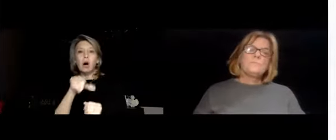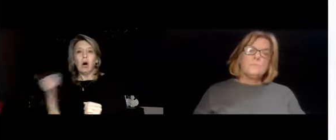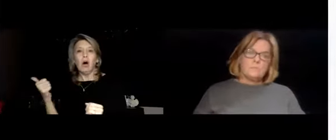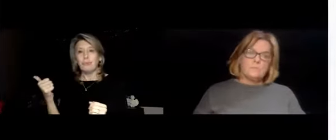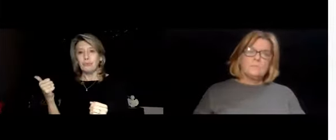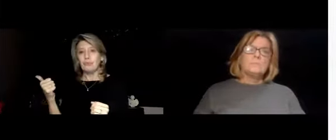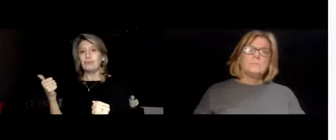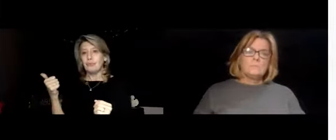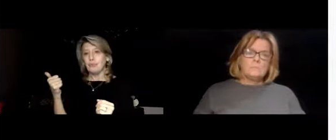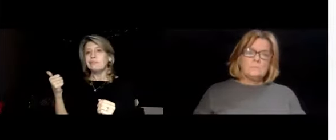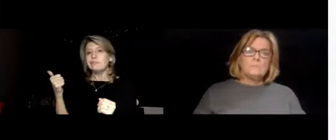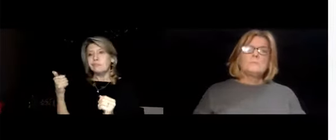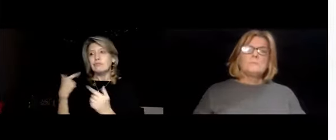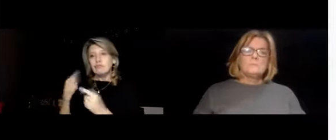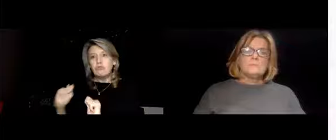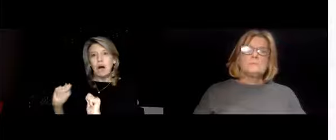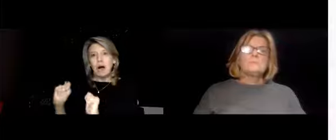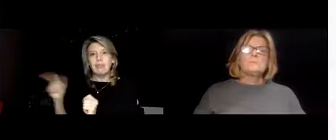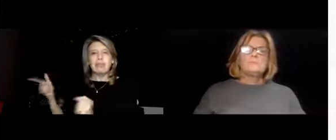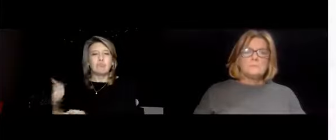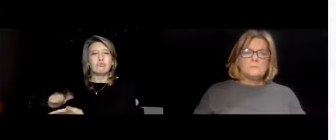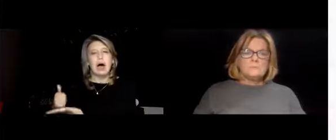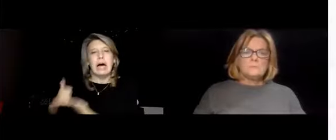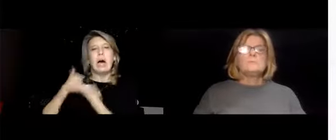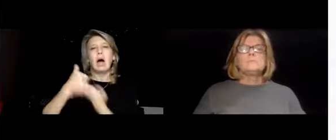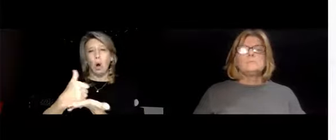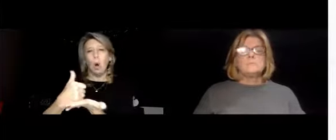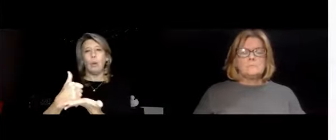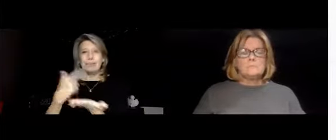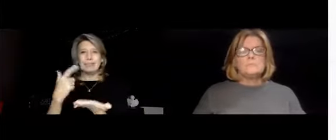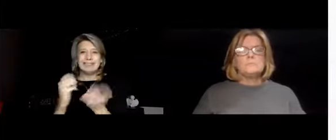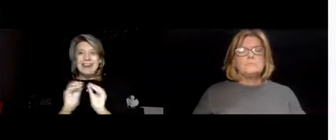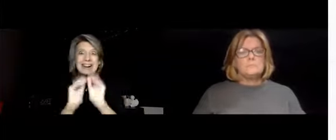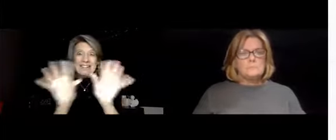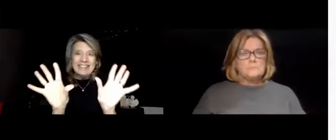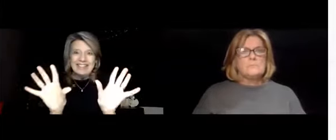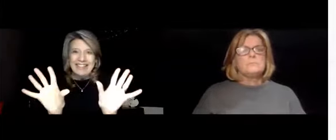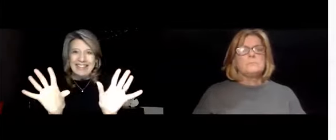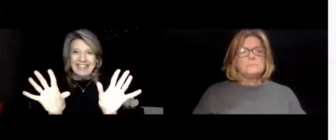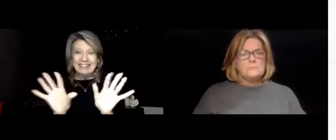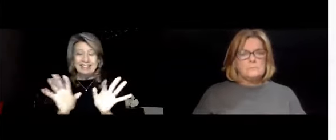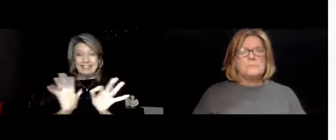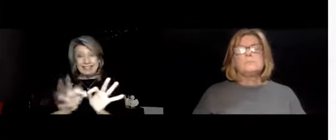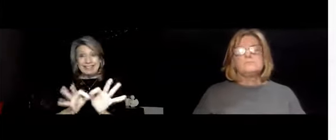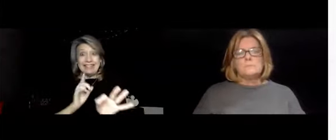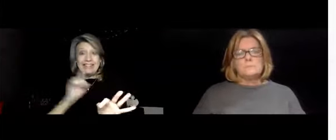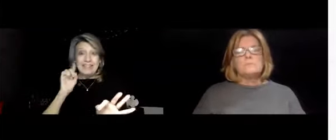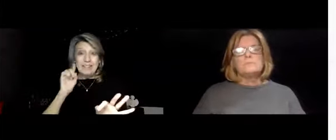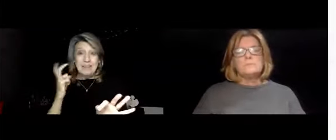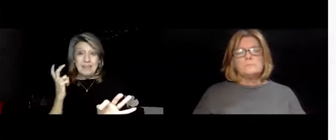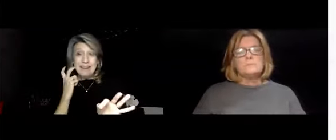only one. Now, I have taught others. They try to help out